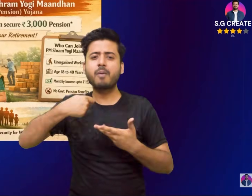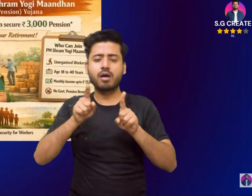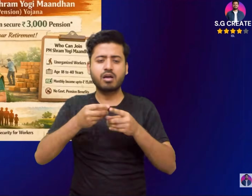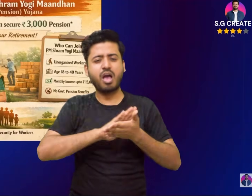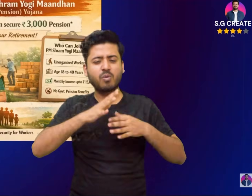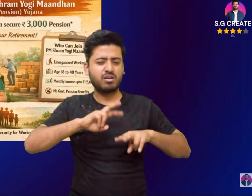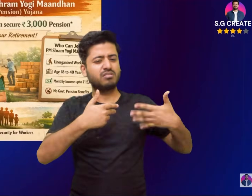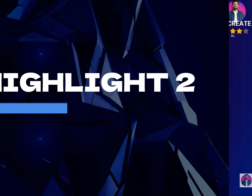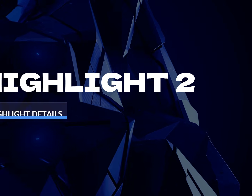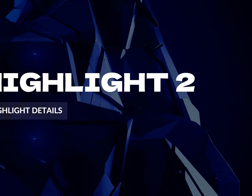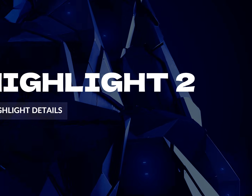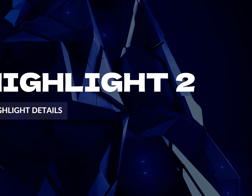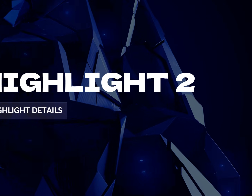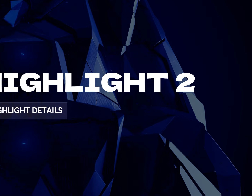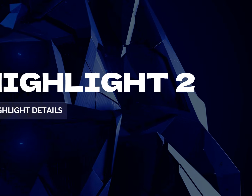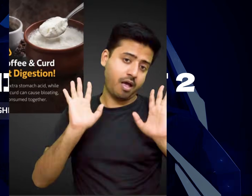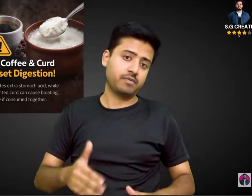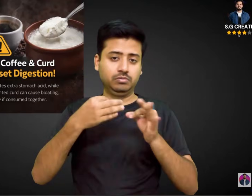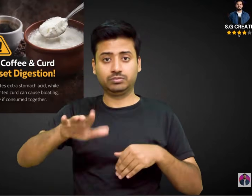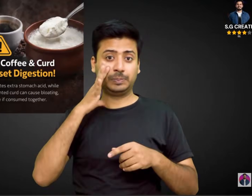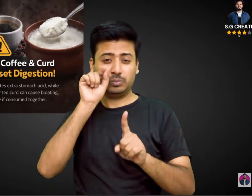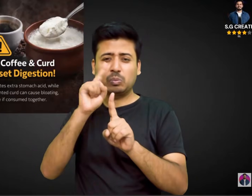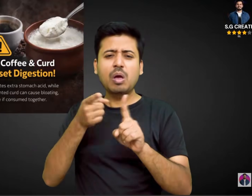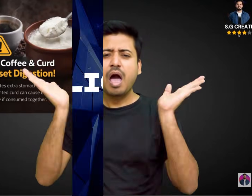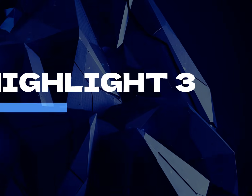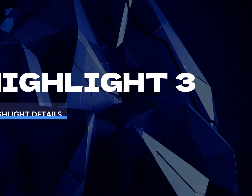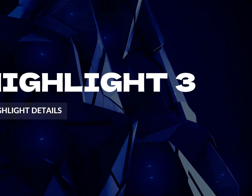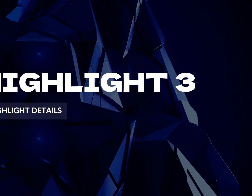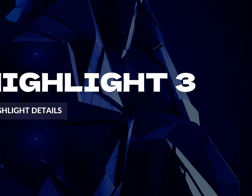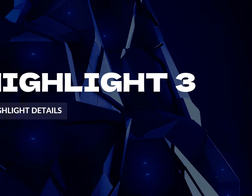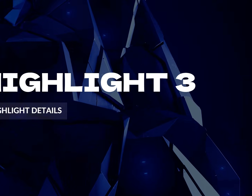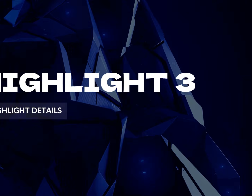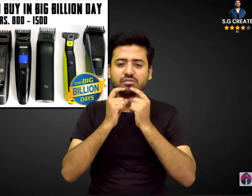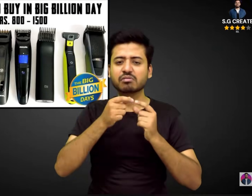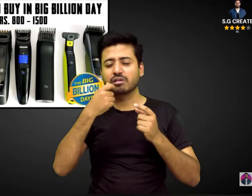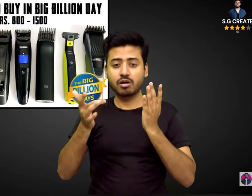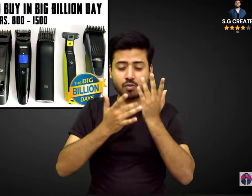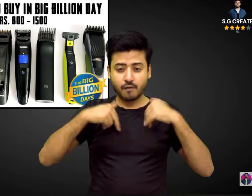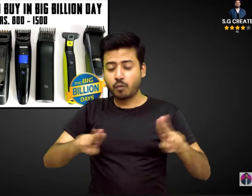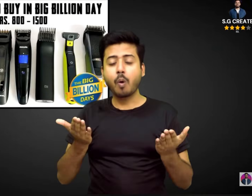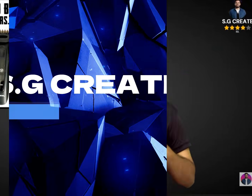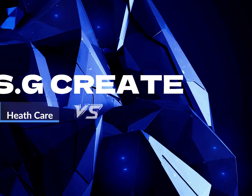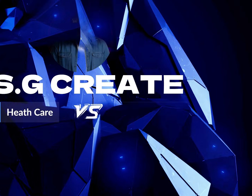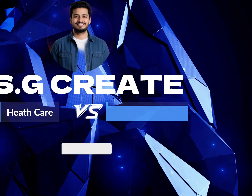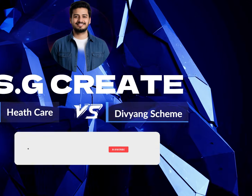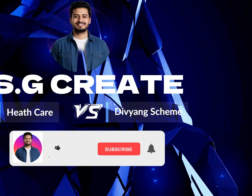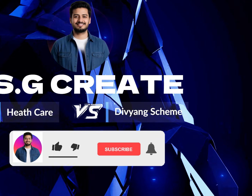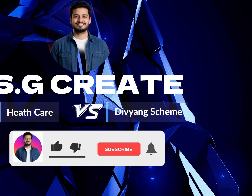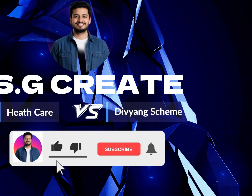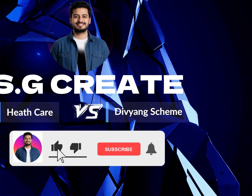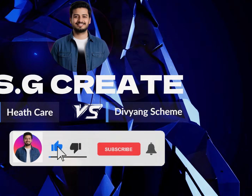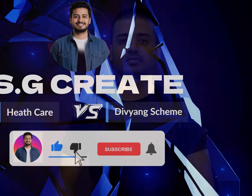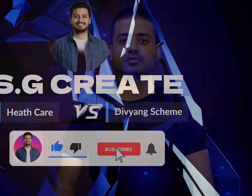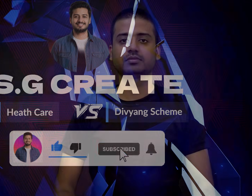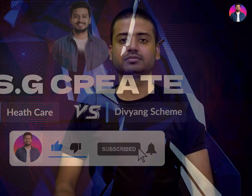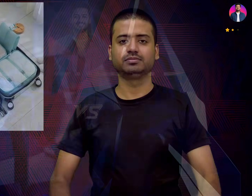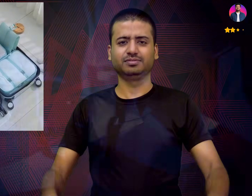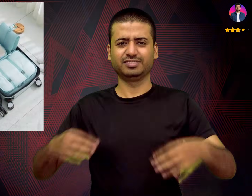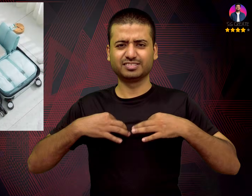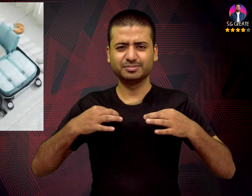After logging in, look for the tension or sensation. Digestive clash. Coffee contains up to 26 locked-in choices. 0.5. The art of